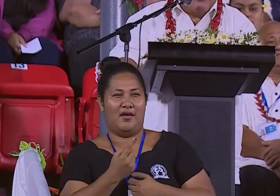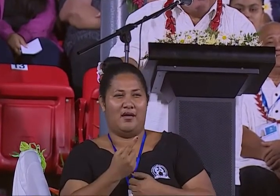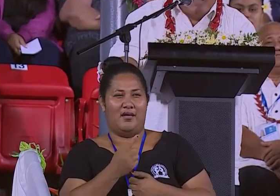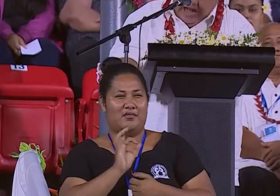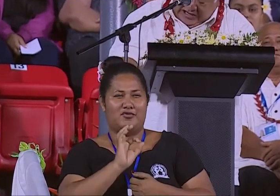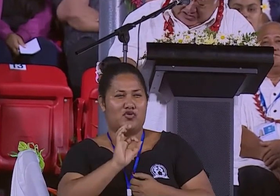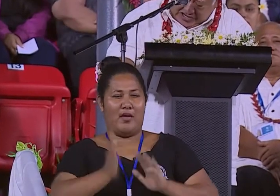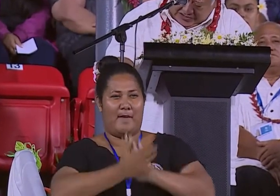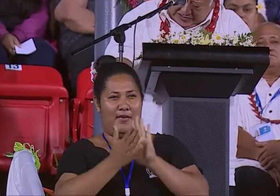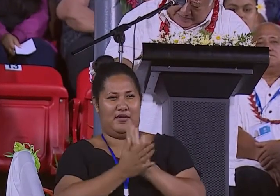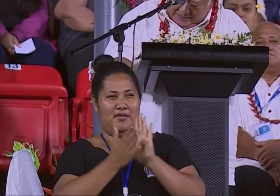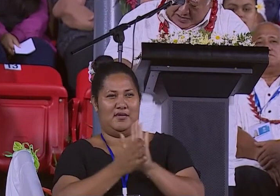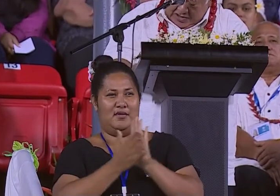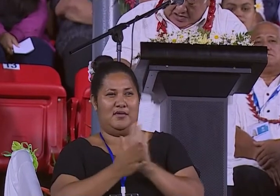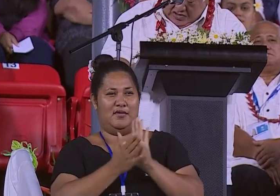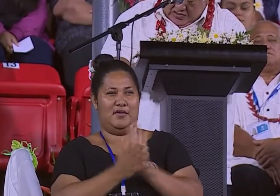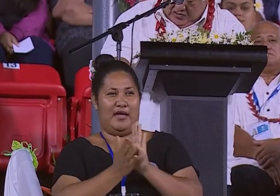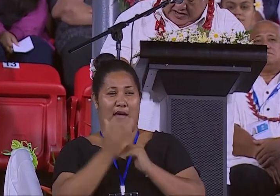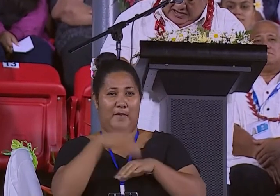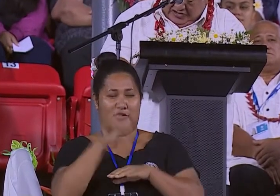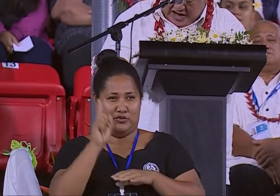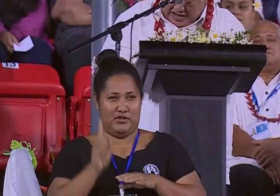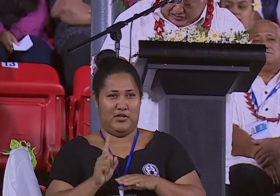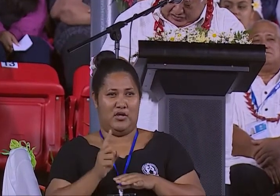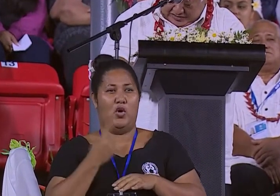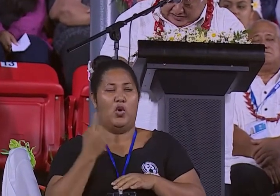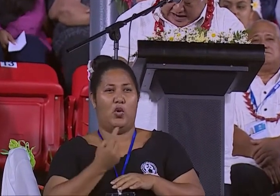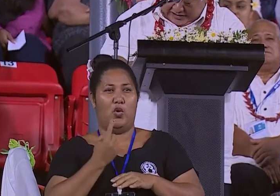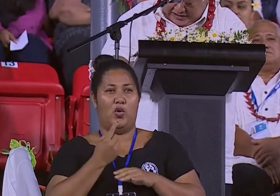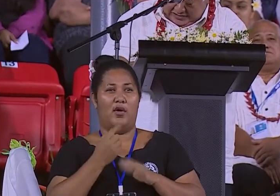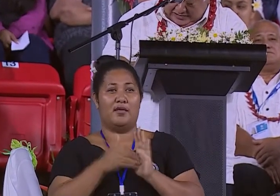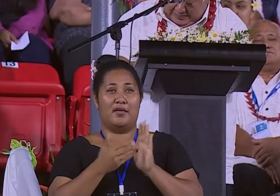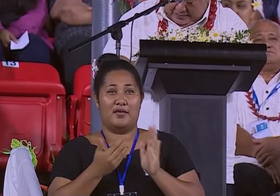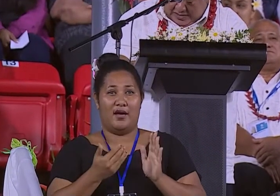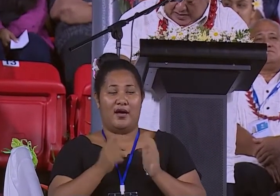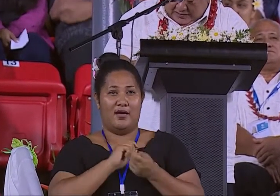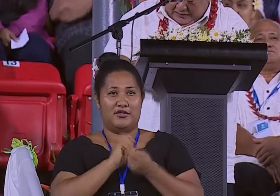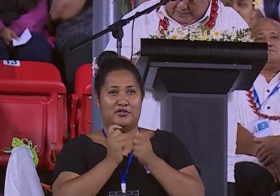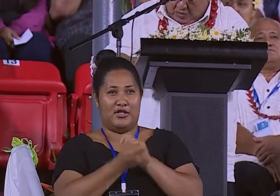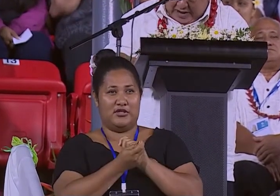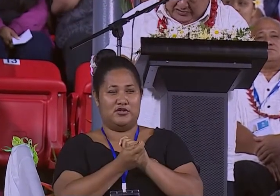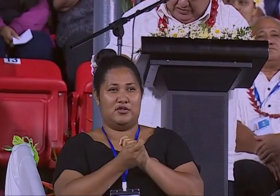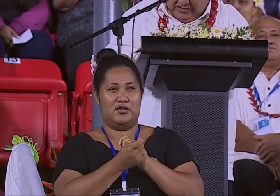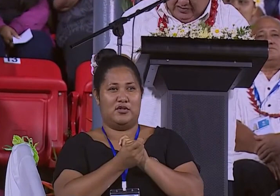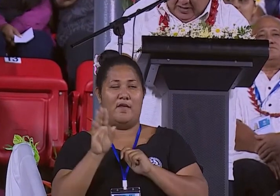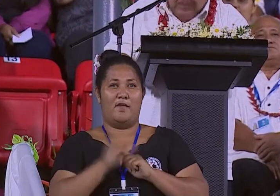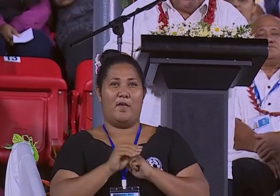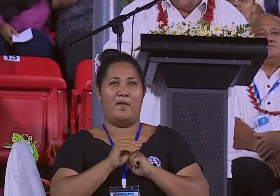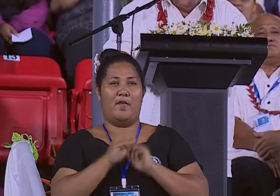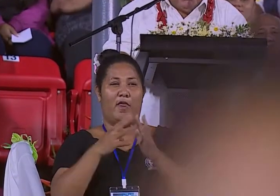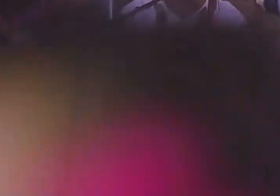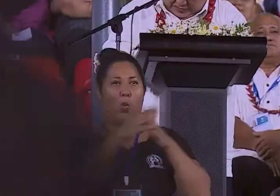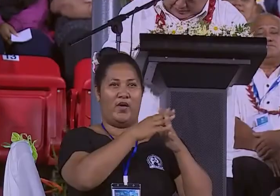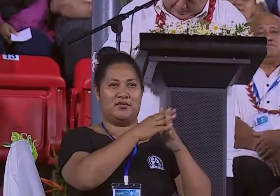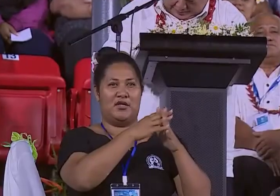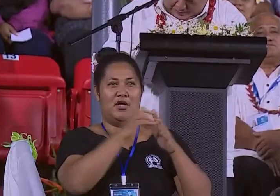complaints, especially from the archers, who later changed the targets